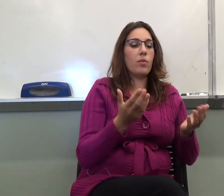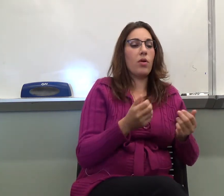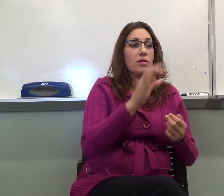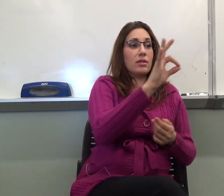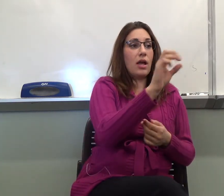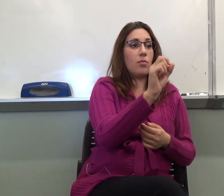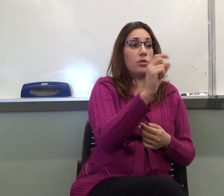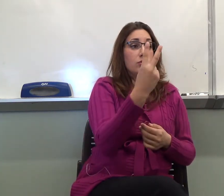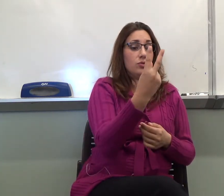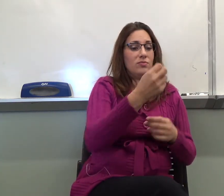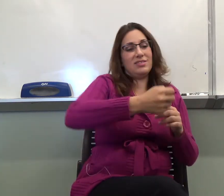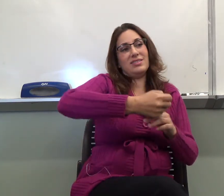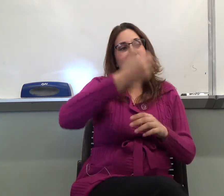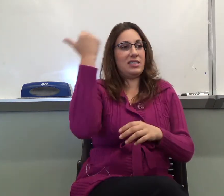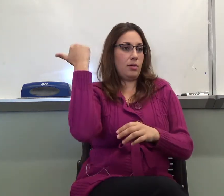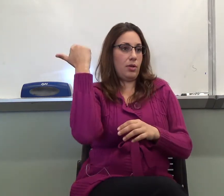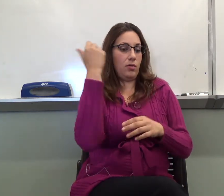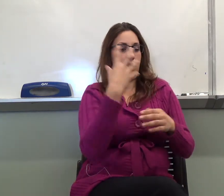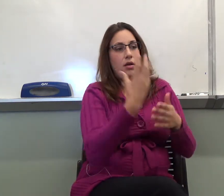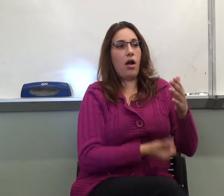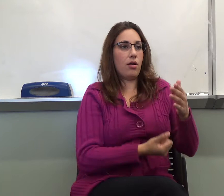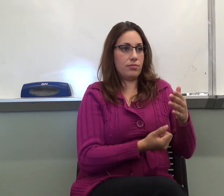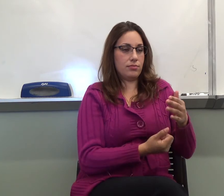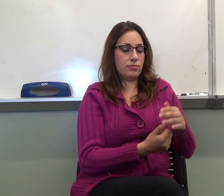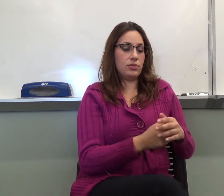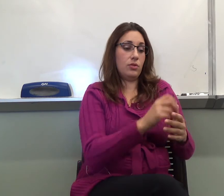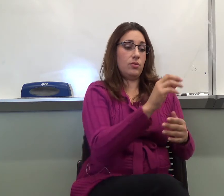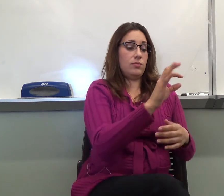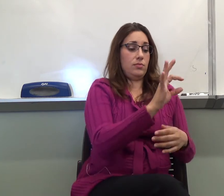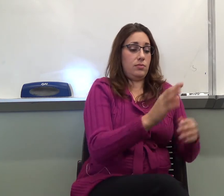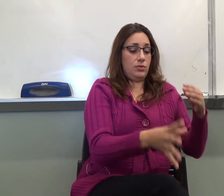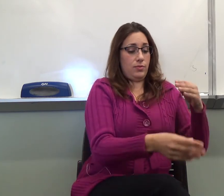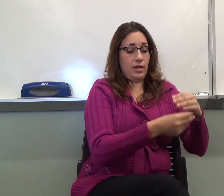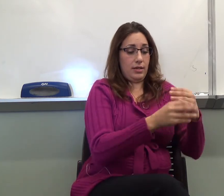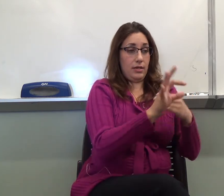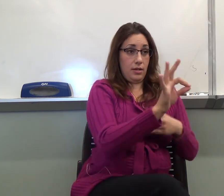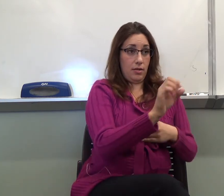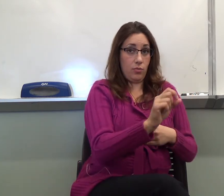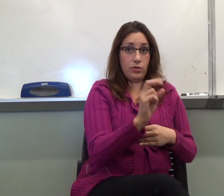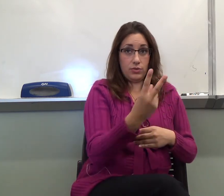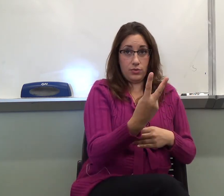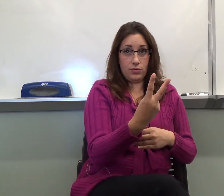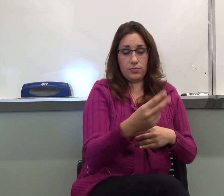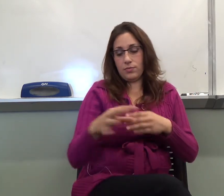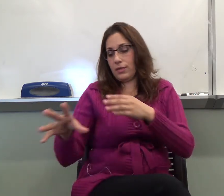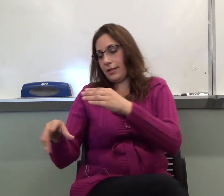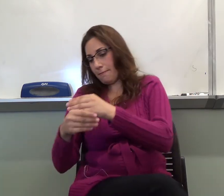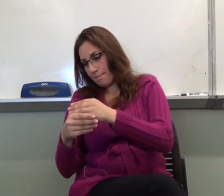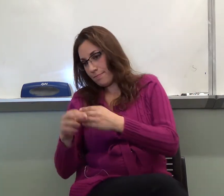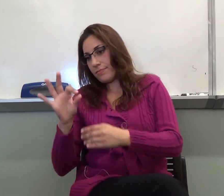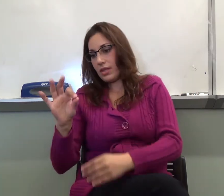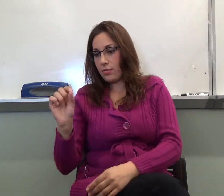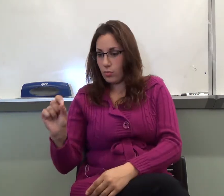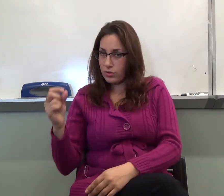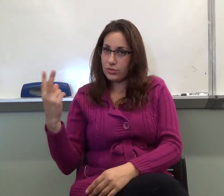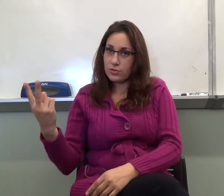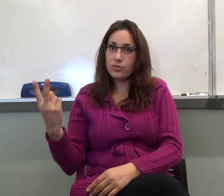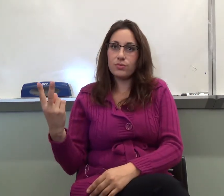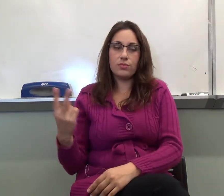too. Out it goes. Here's 2 z's. Over here, we just simply add, that's an 8 and